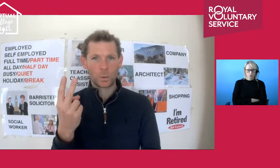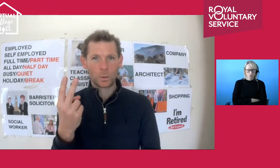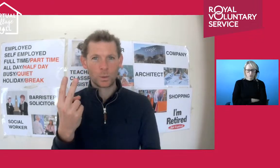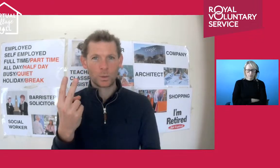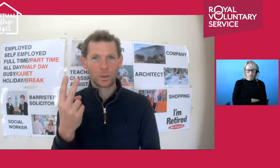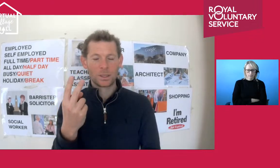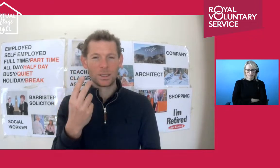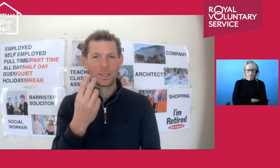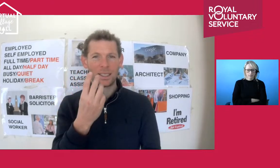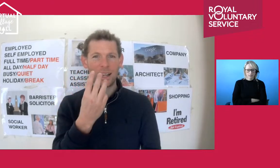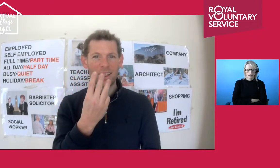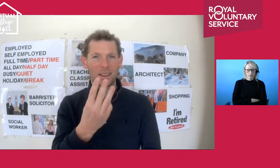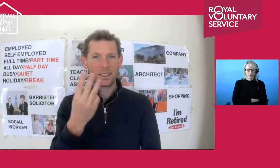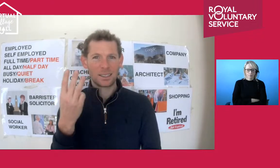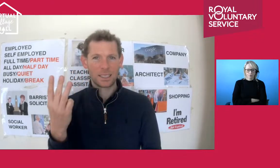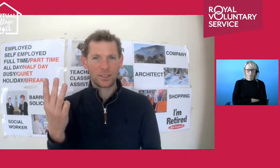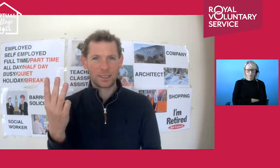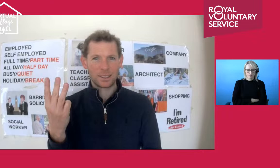32,